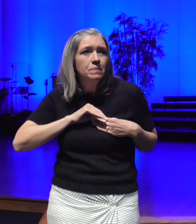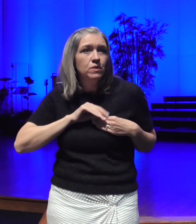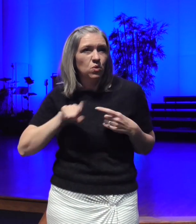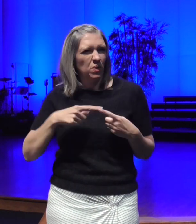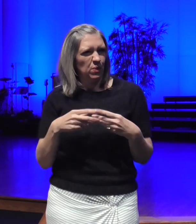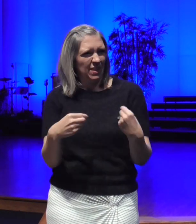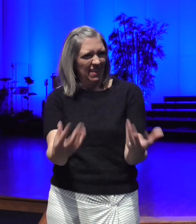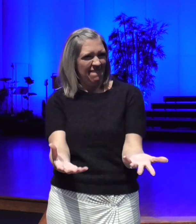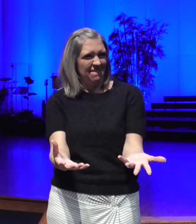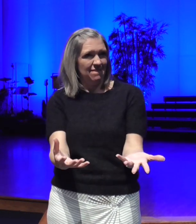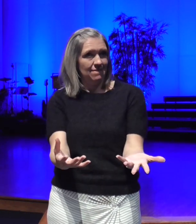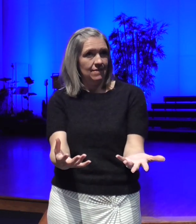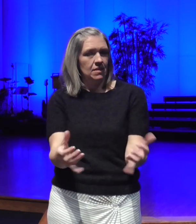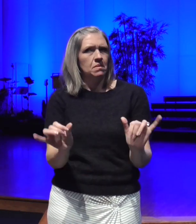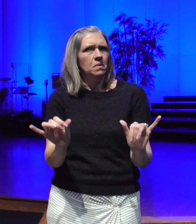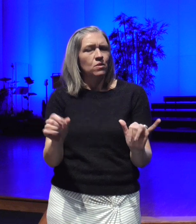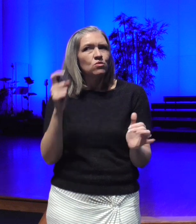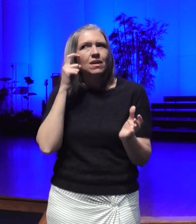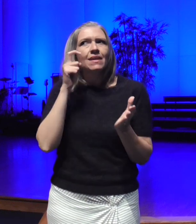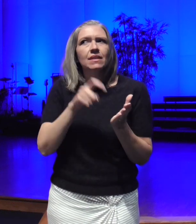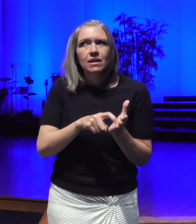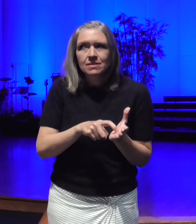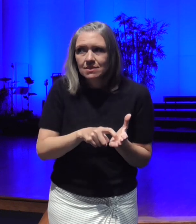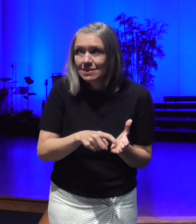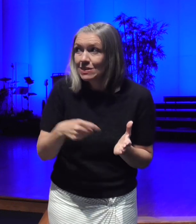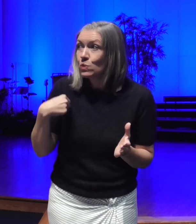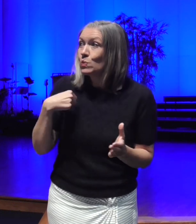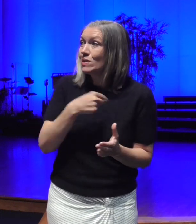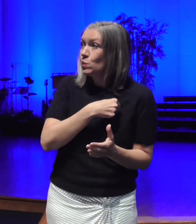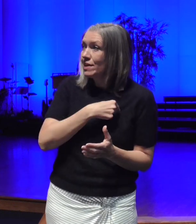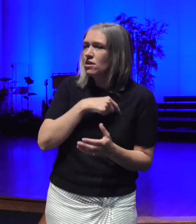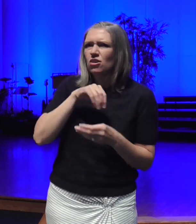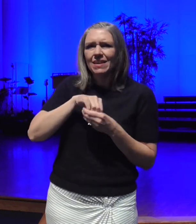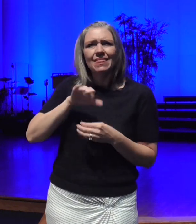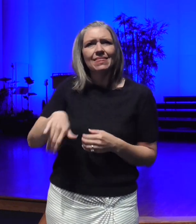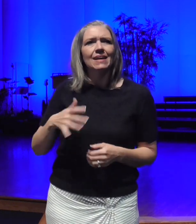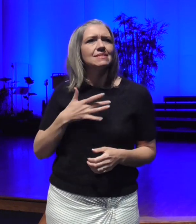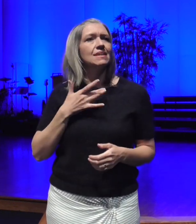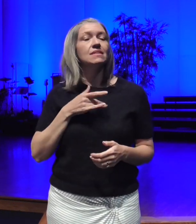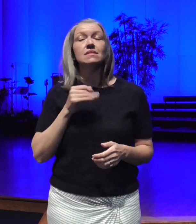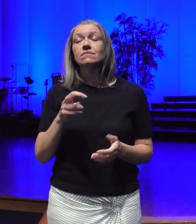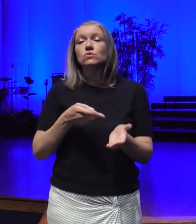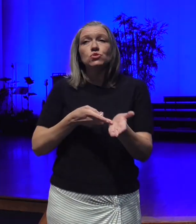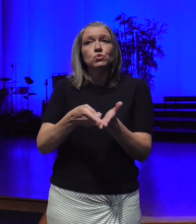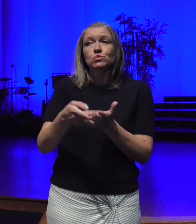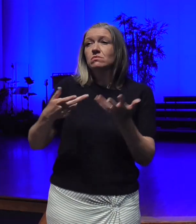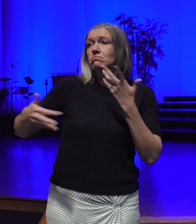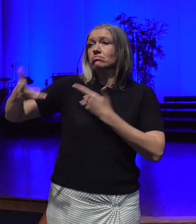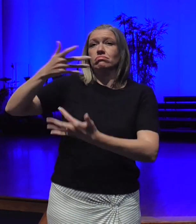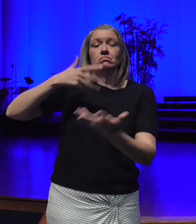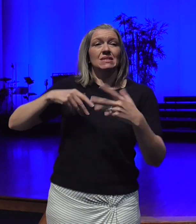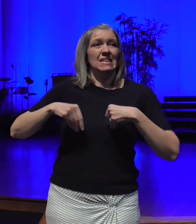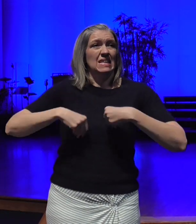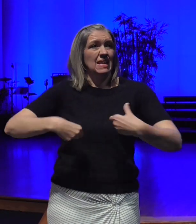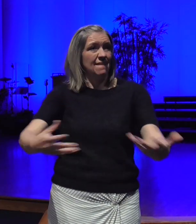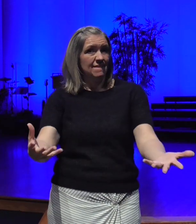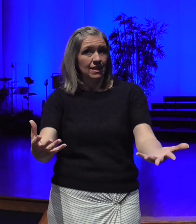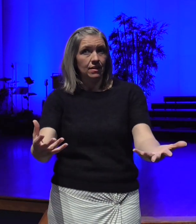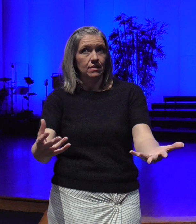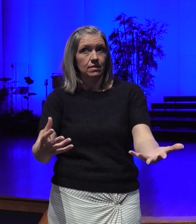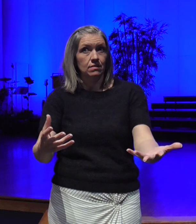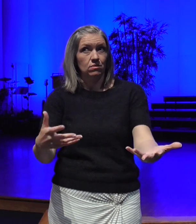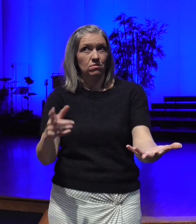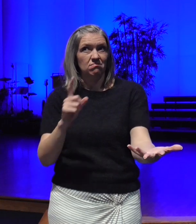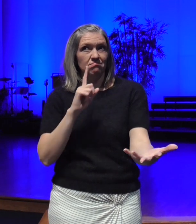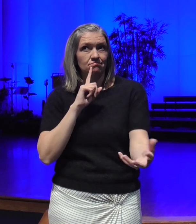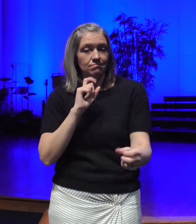give. And what we recognize is that when we are in that sense of that truth, giving anything